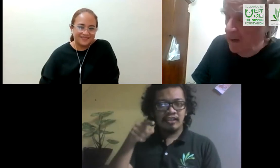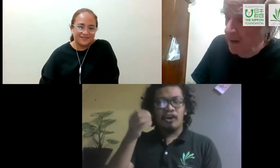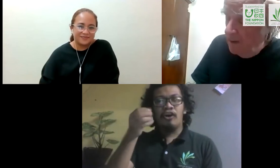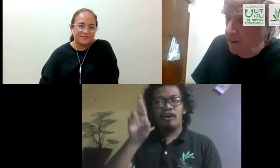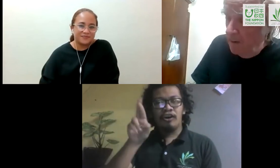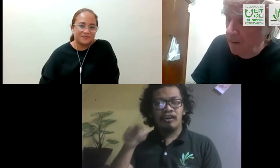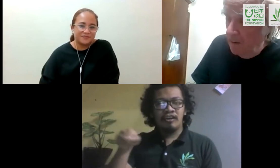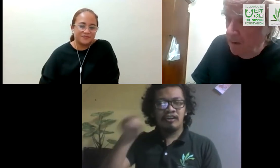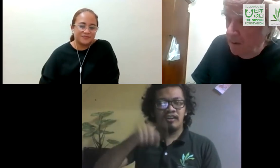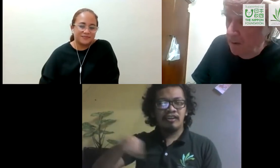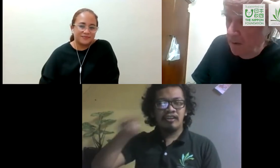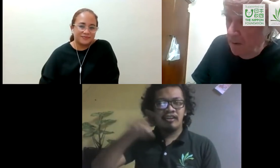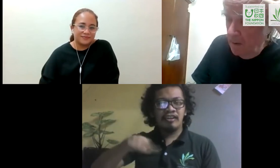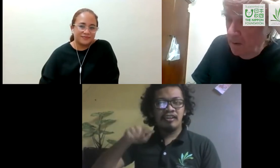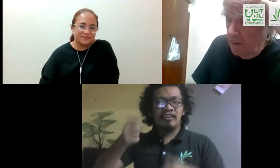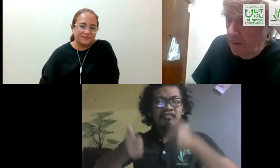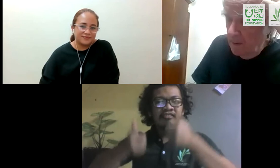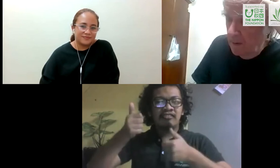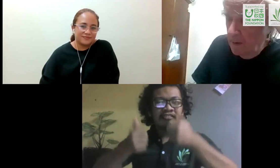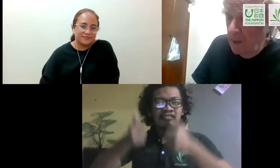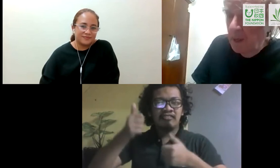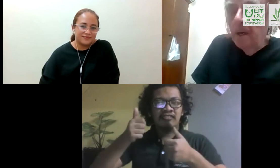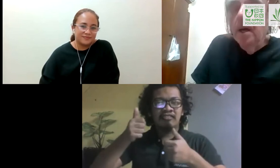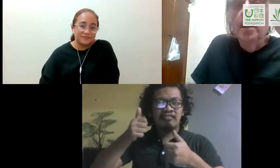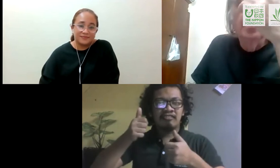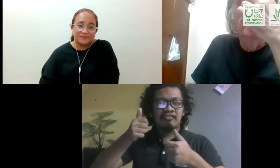same movement but different direction?